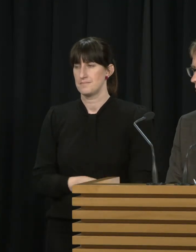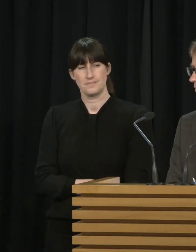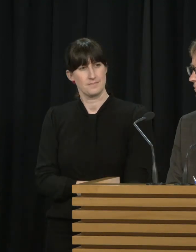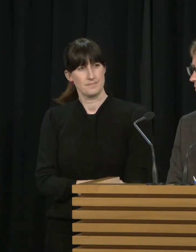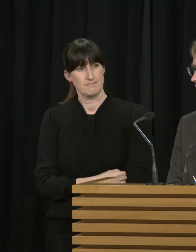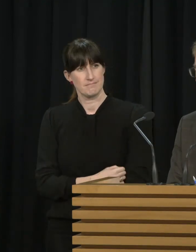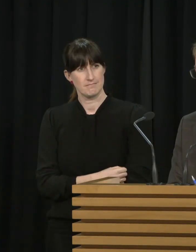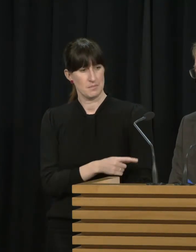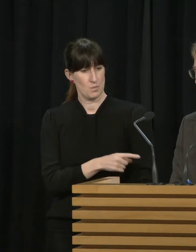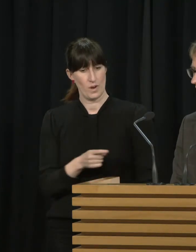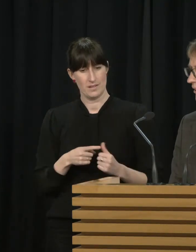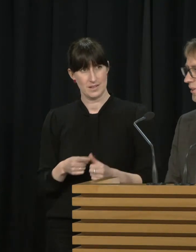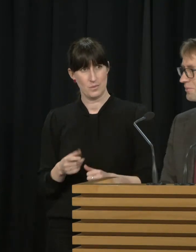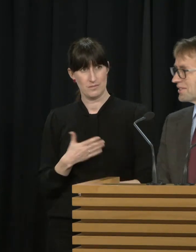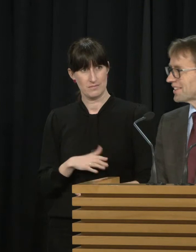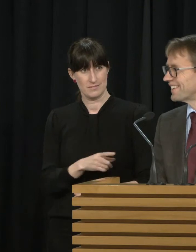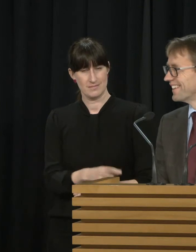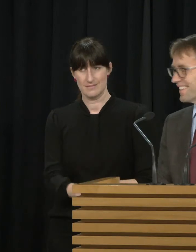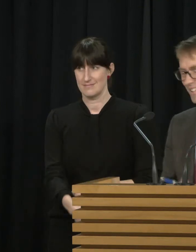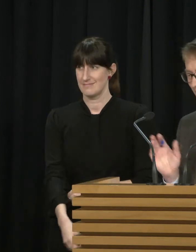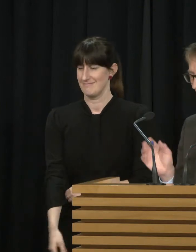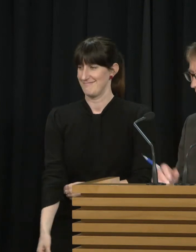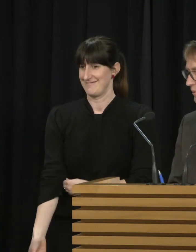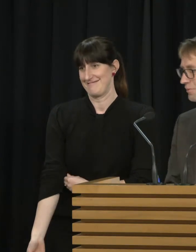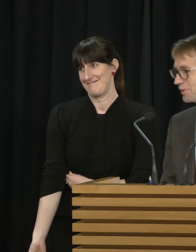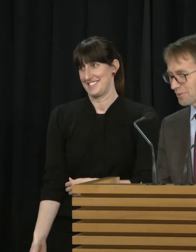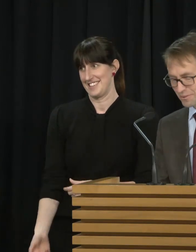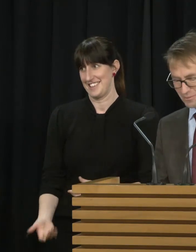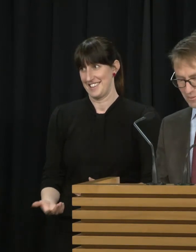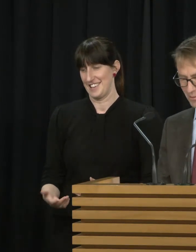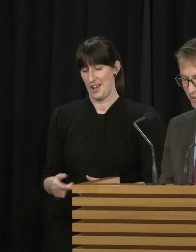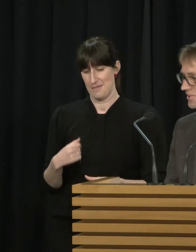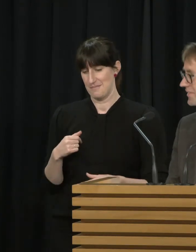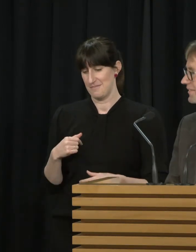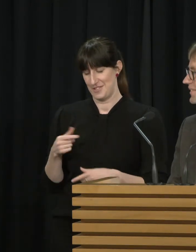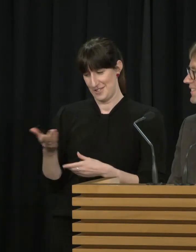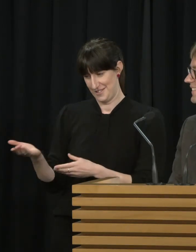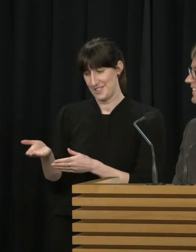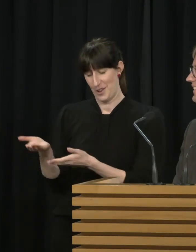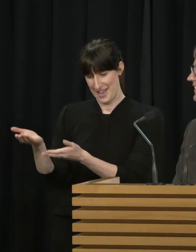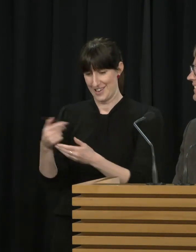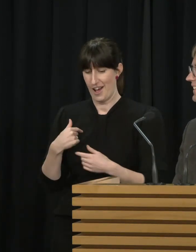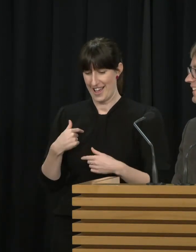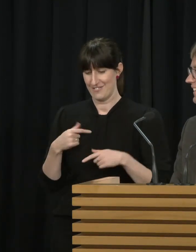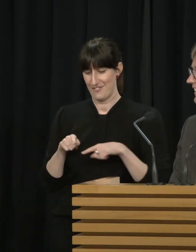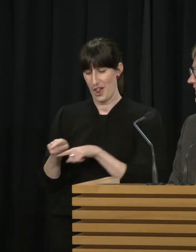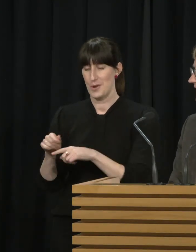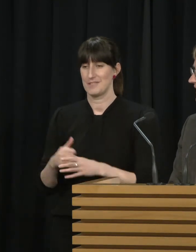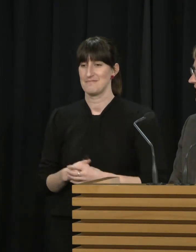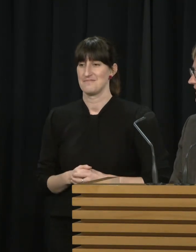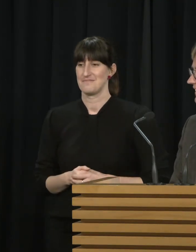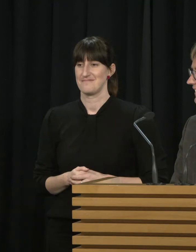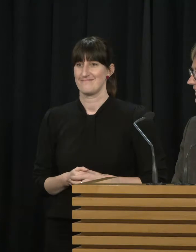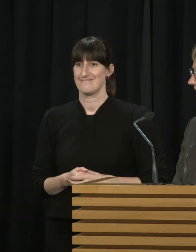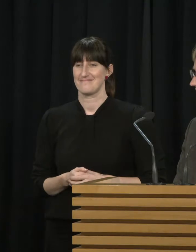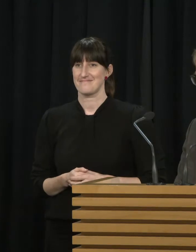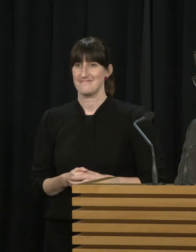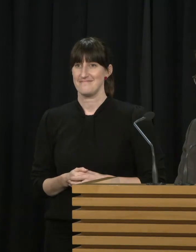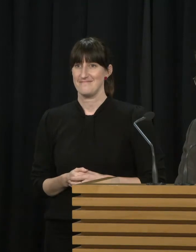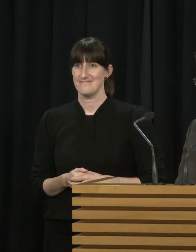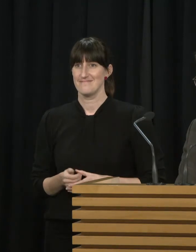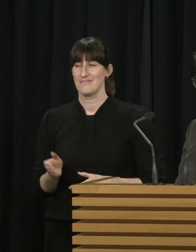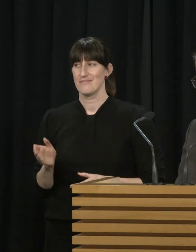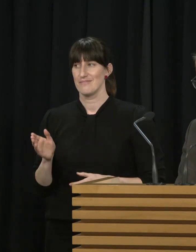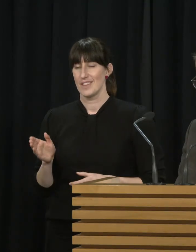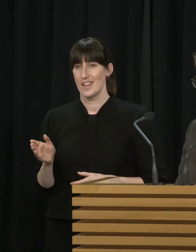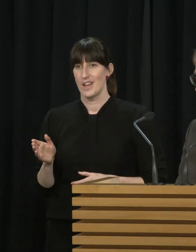Sorry, did you want to have a lash at that? I'm happy to follow on from you, Minister. Look, we're working really hard